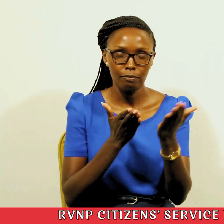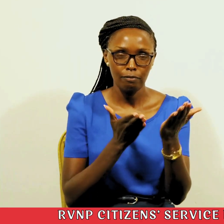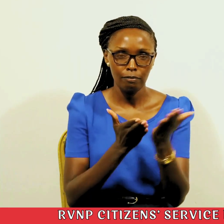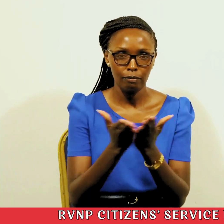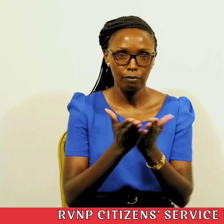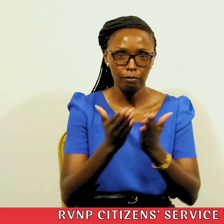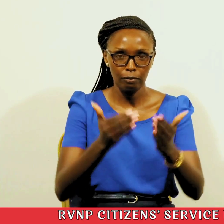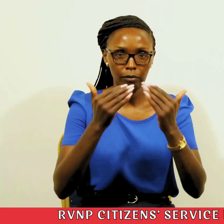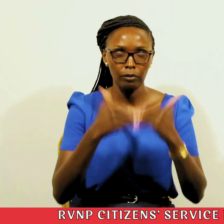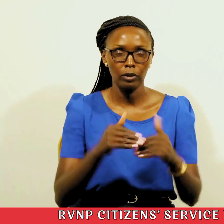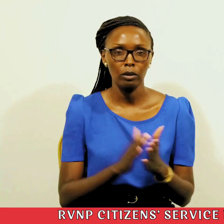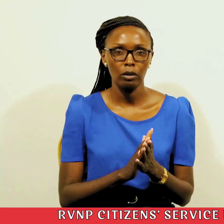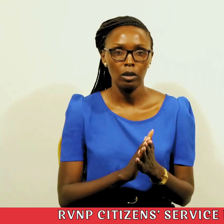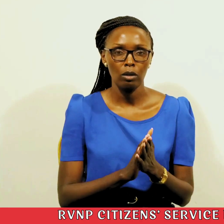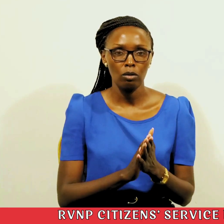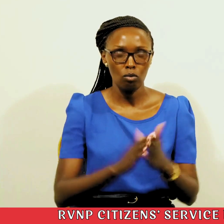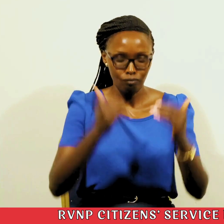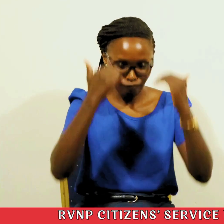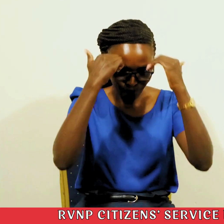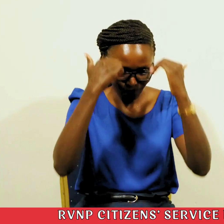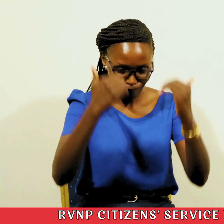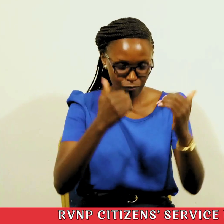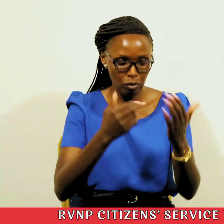Transcripts and certificates.